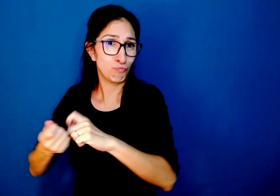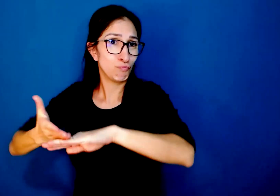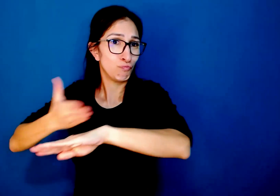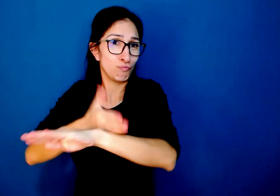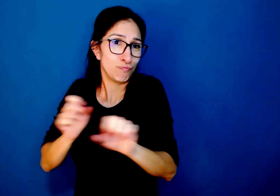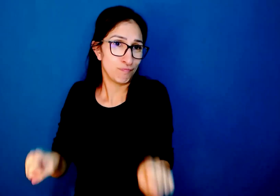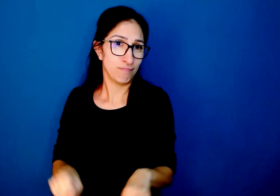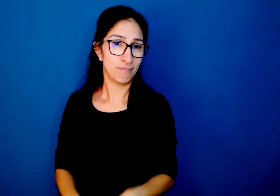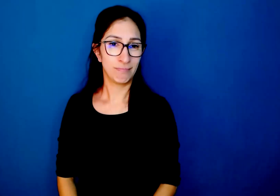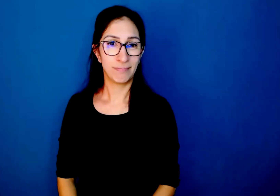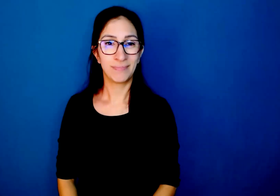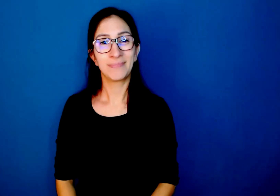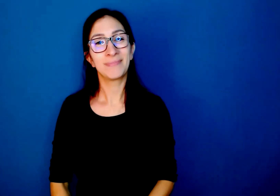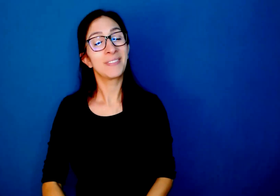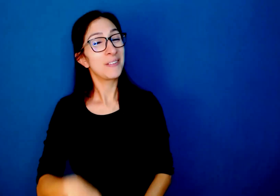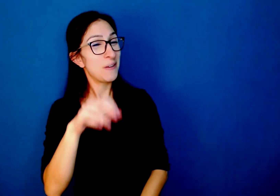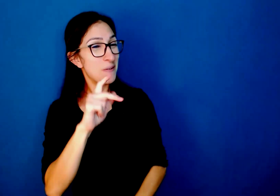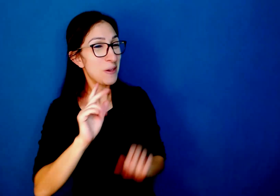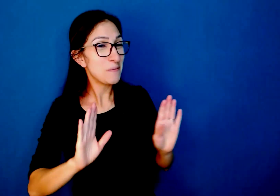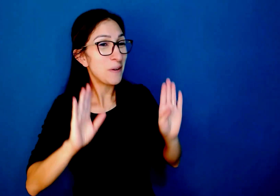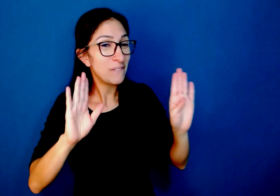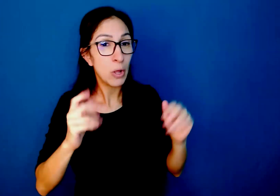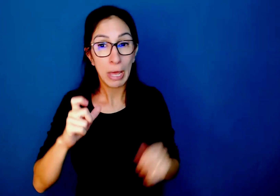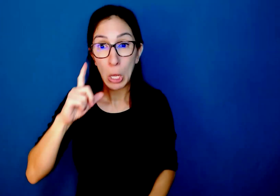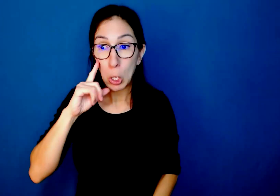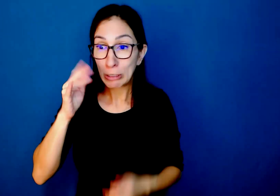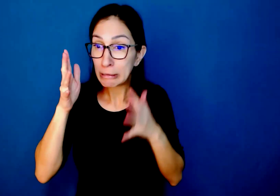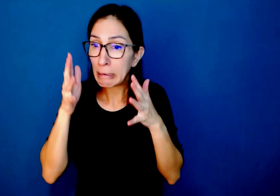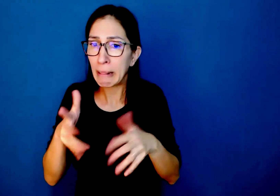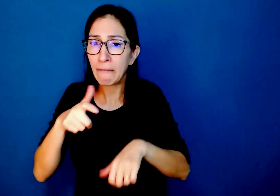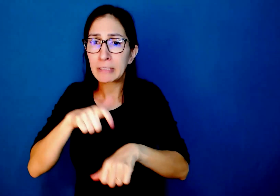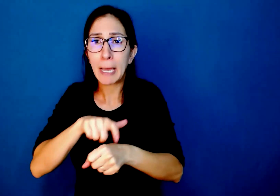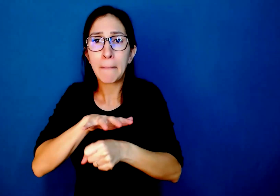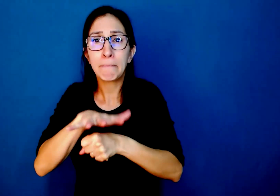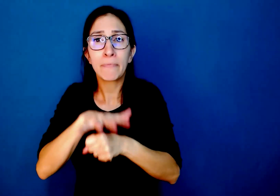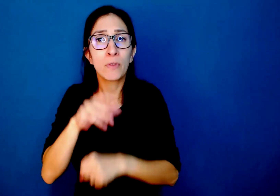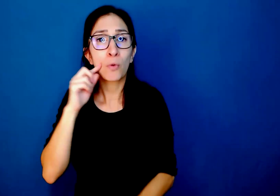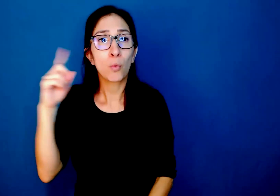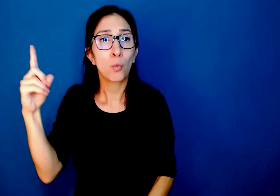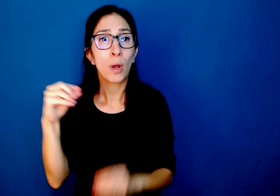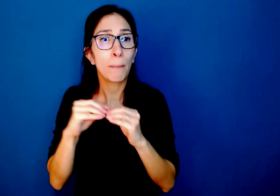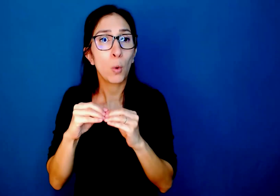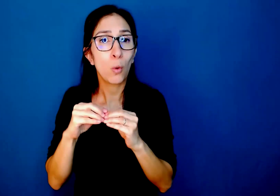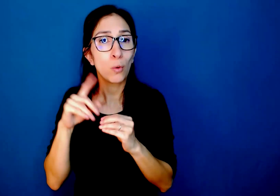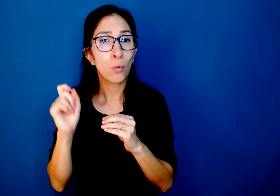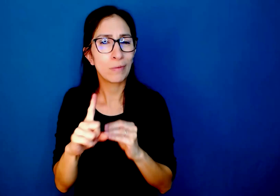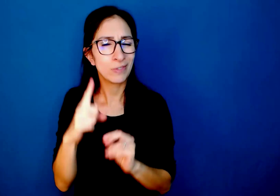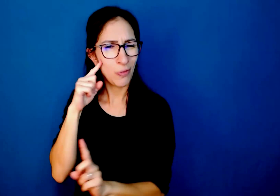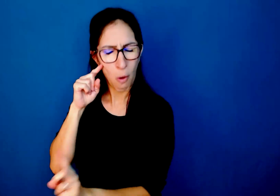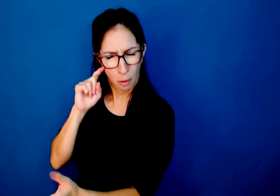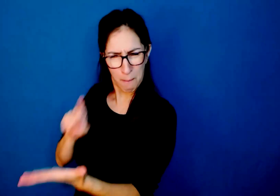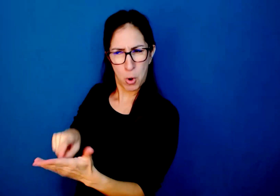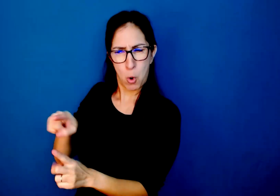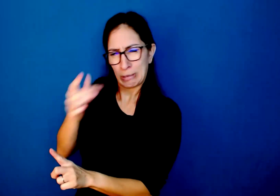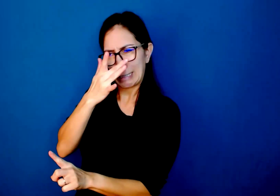All right, wonderful. And looks like we have time for one more. And I thought this one was particularly interesting.